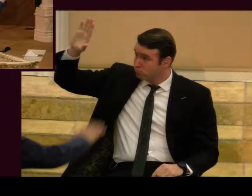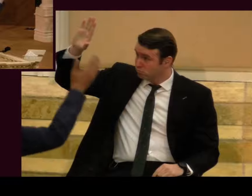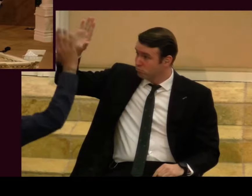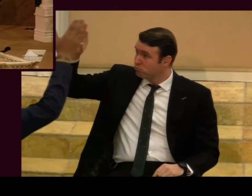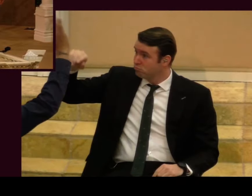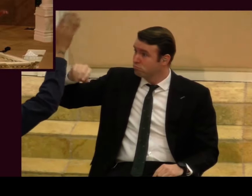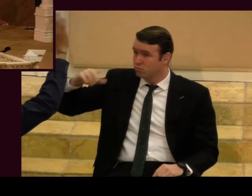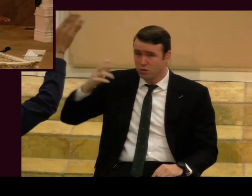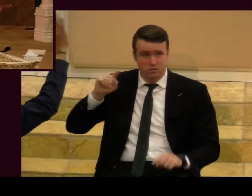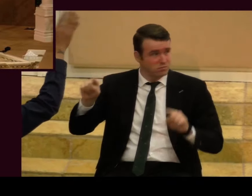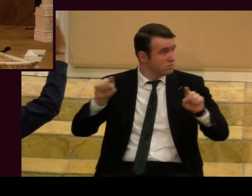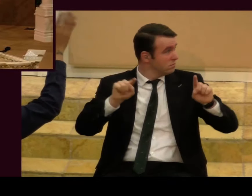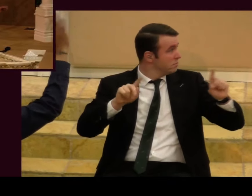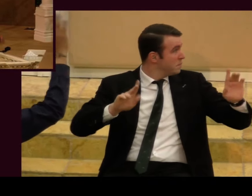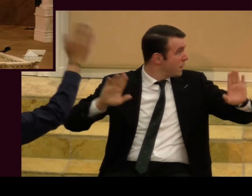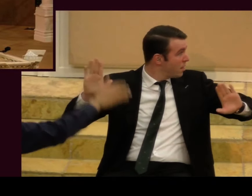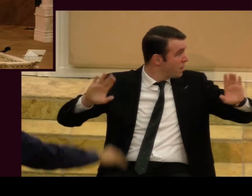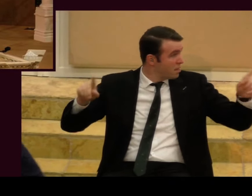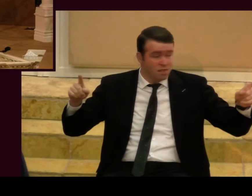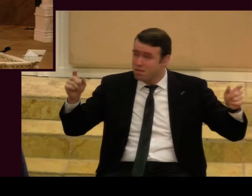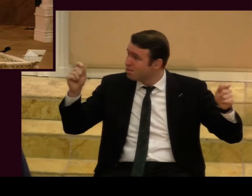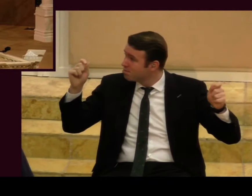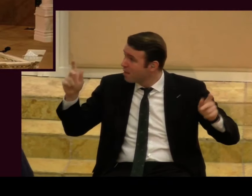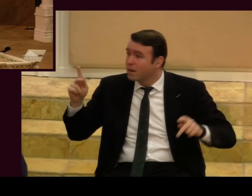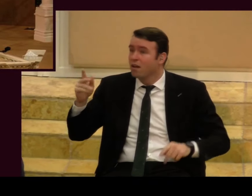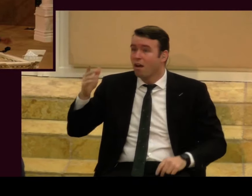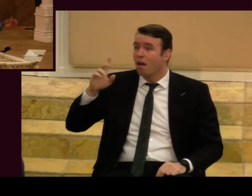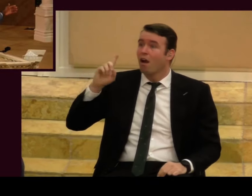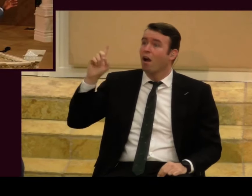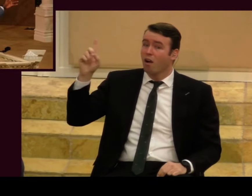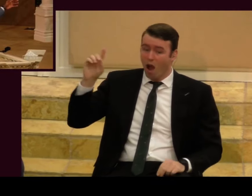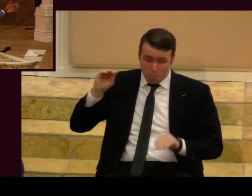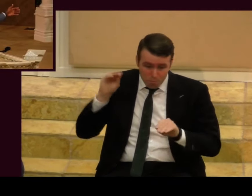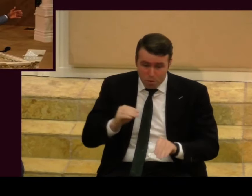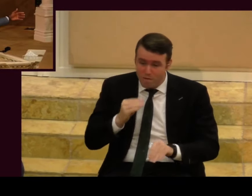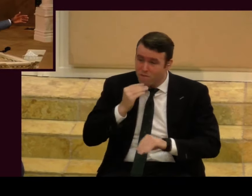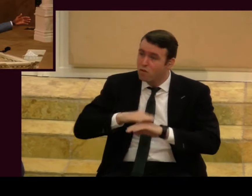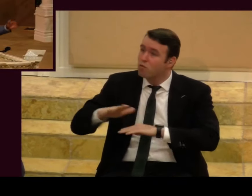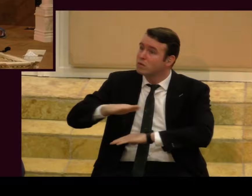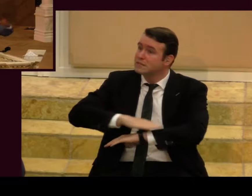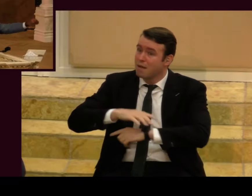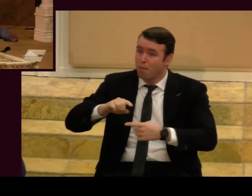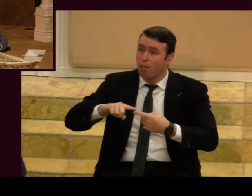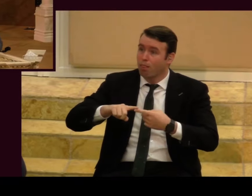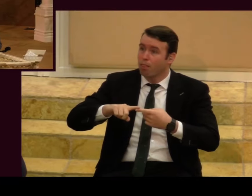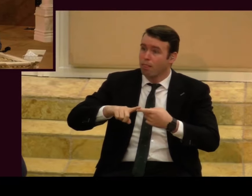hand. Look at all these hands. A God that's put food on the table,